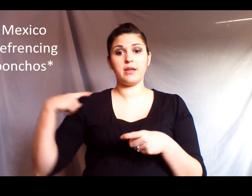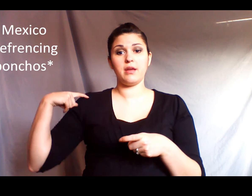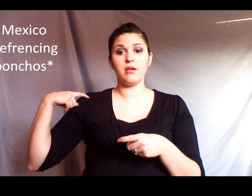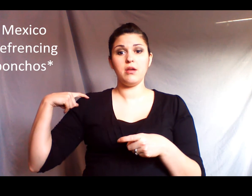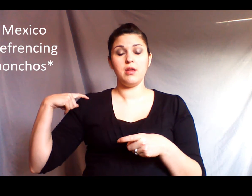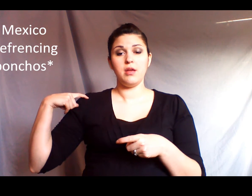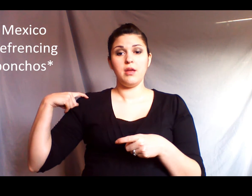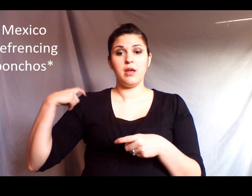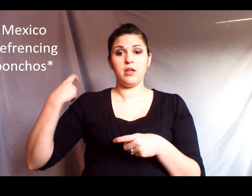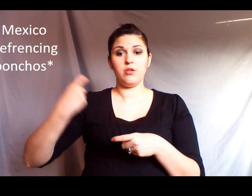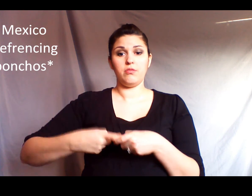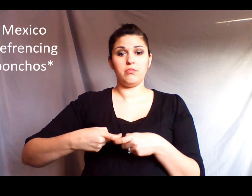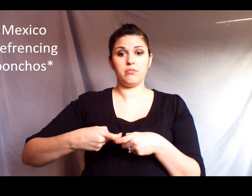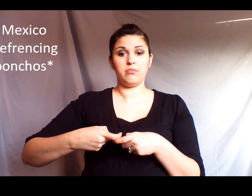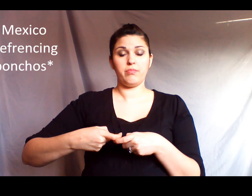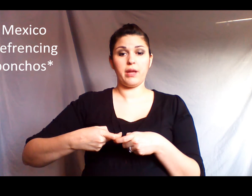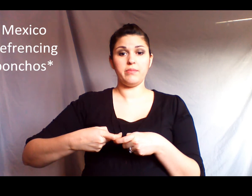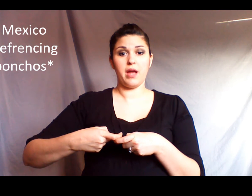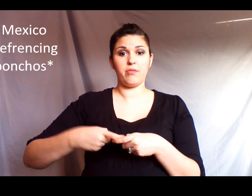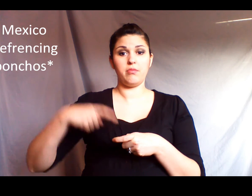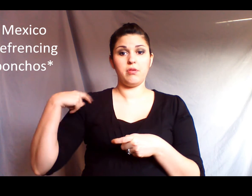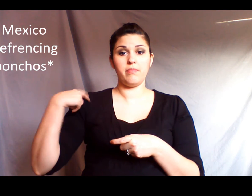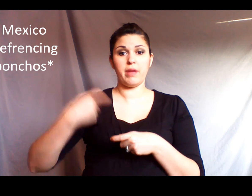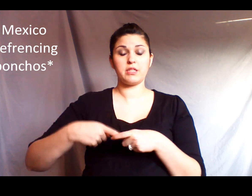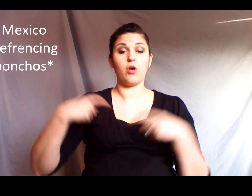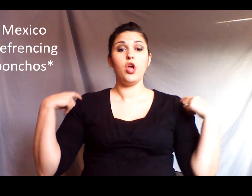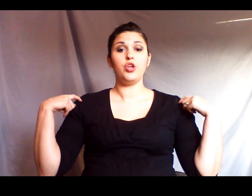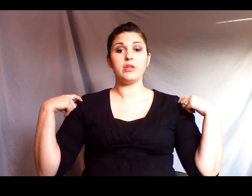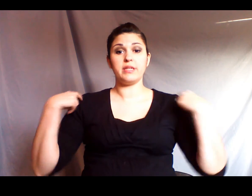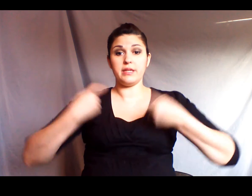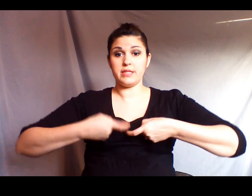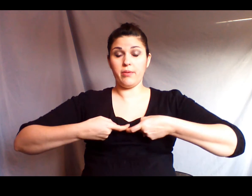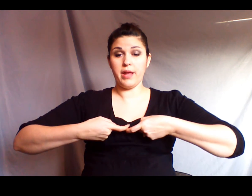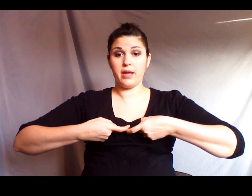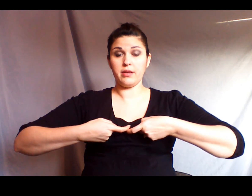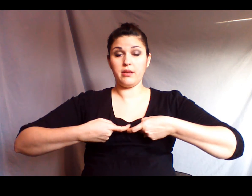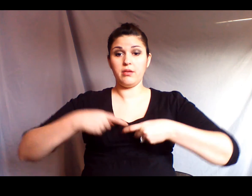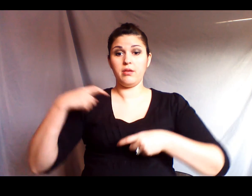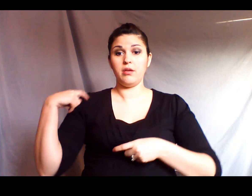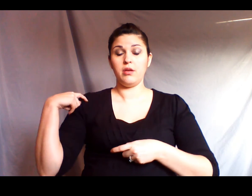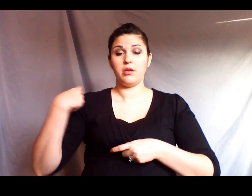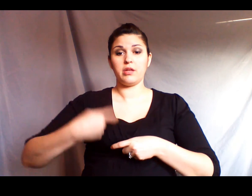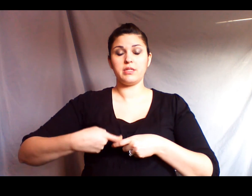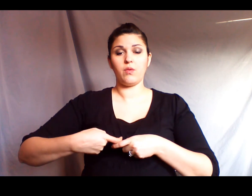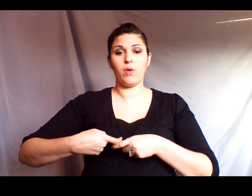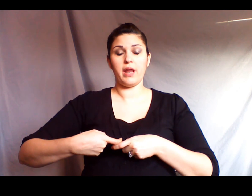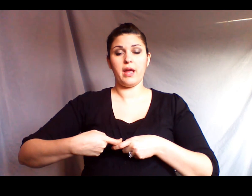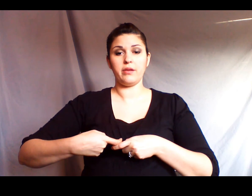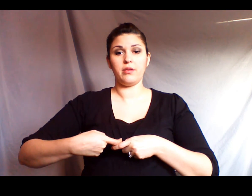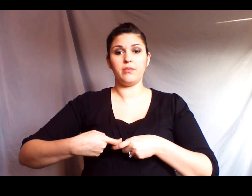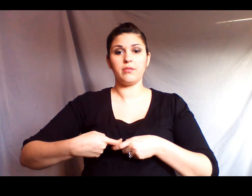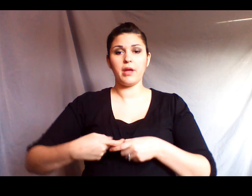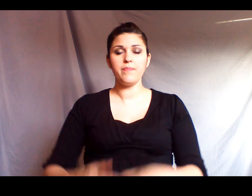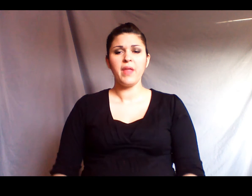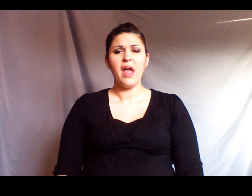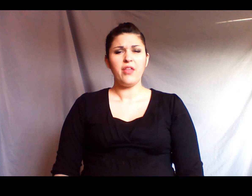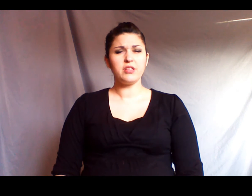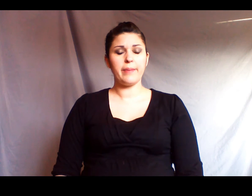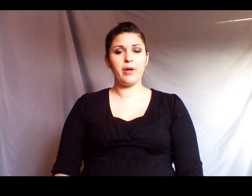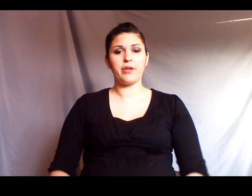here, and you bring them down. Mexico. You can see it double-handed. You can see it one-handed. Okay? There's a couple other